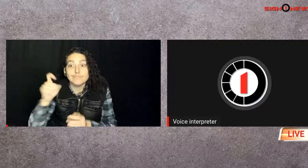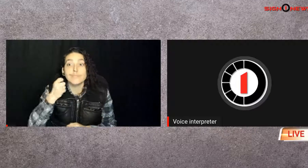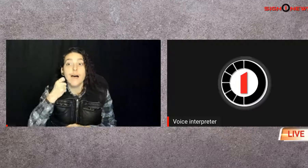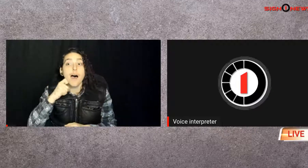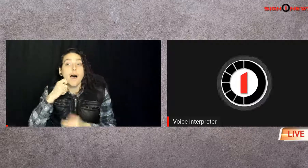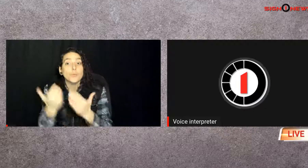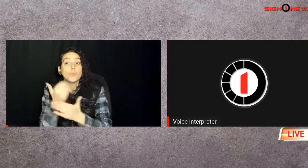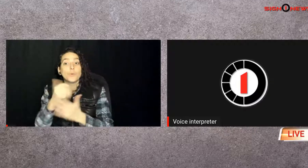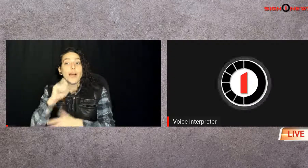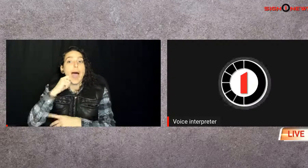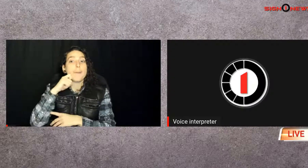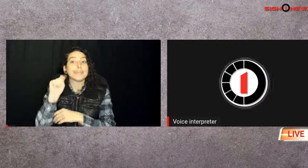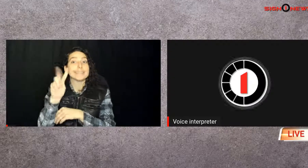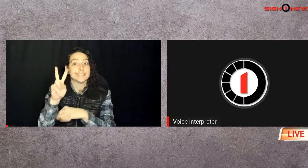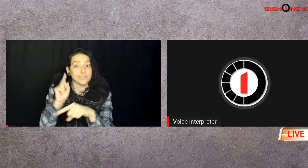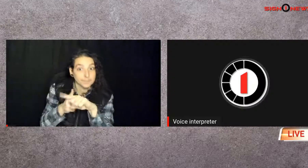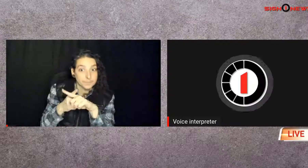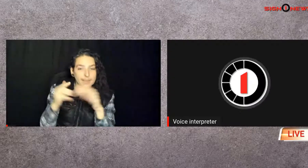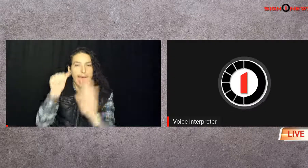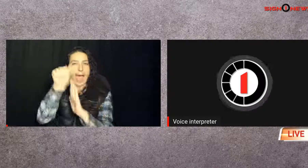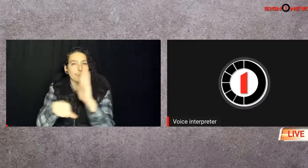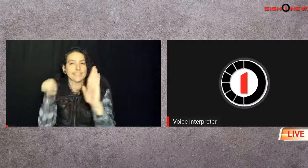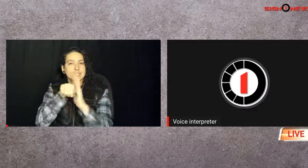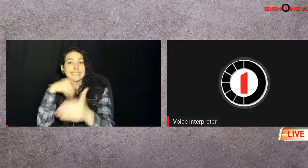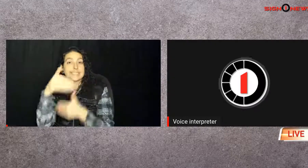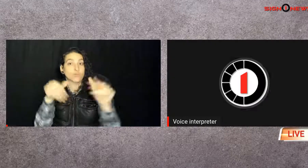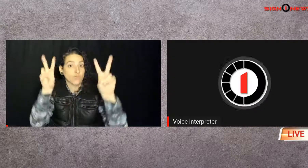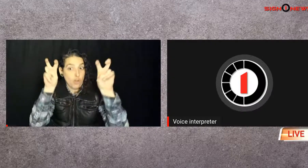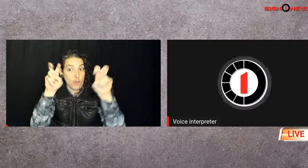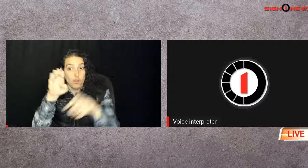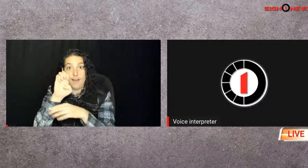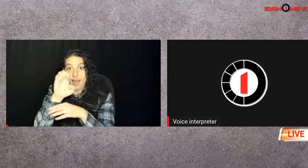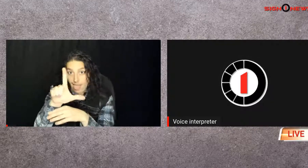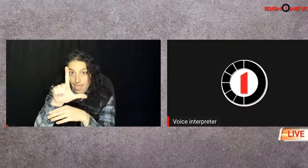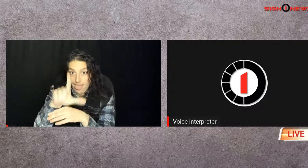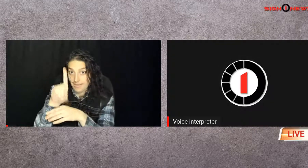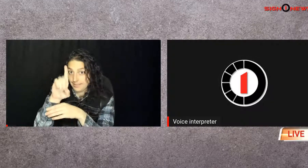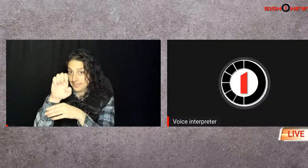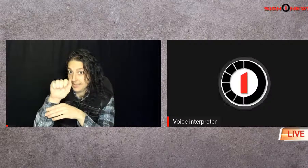Have you checked out Apple TV Plus's new animated series,